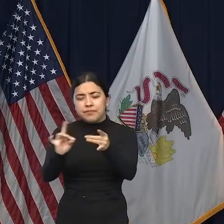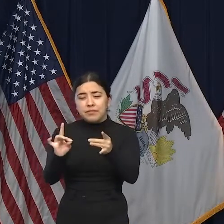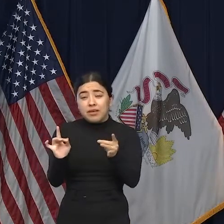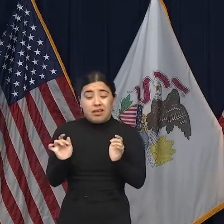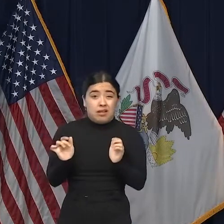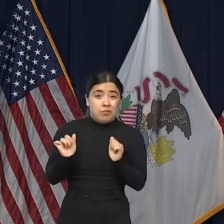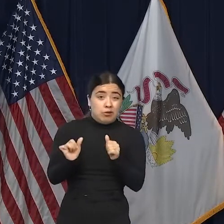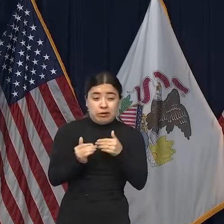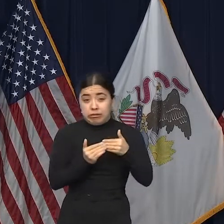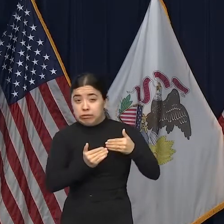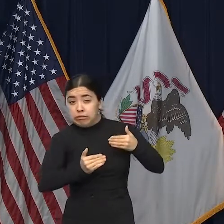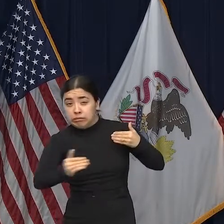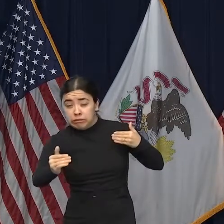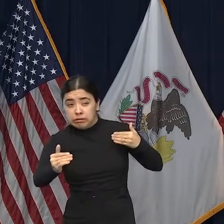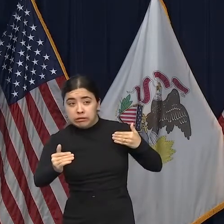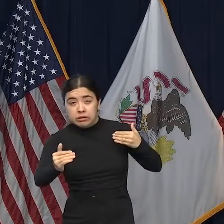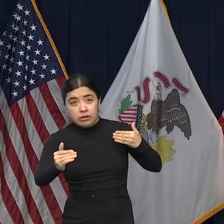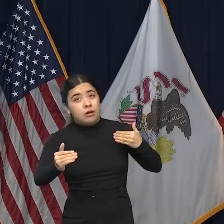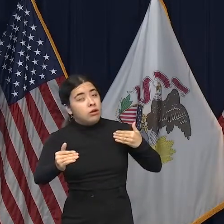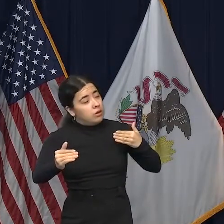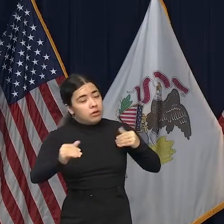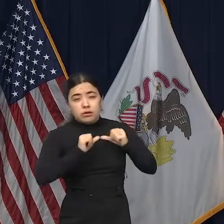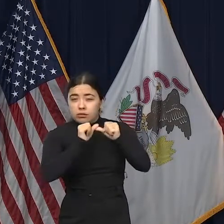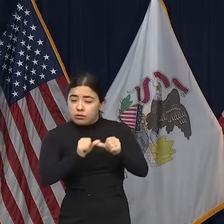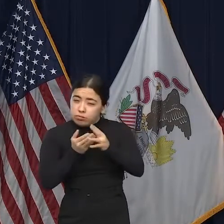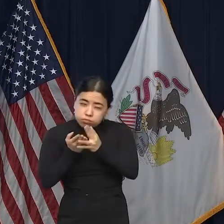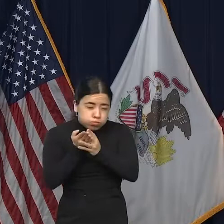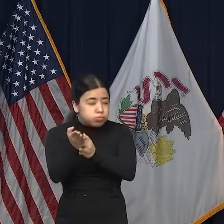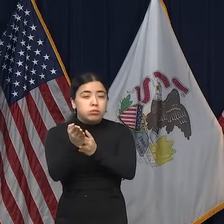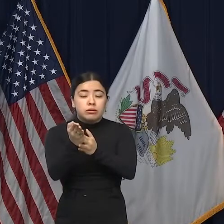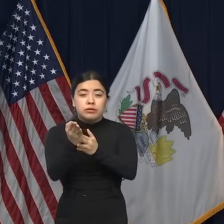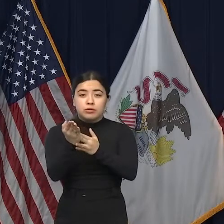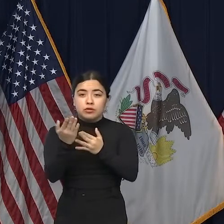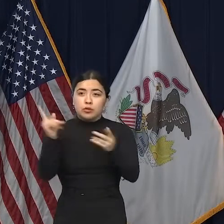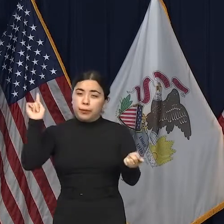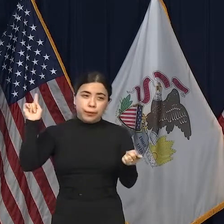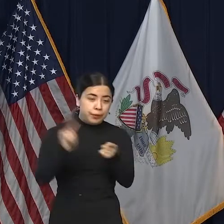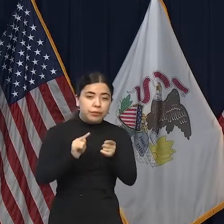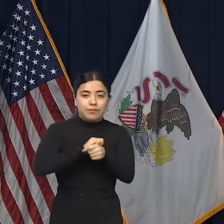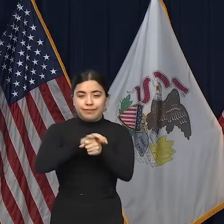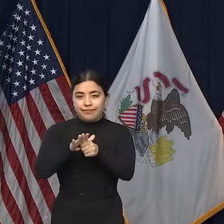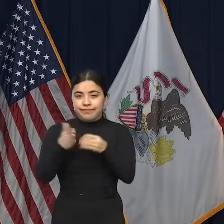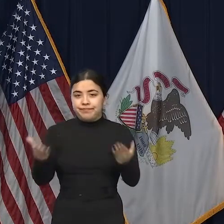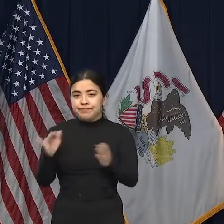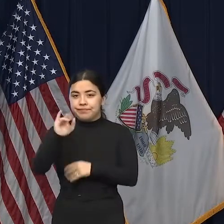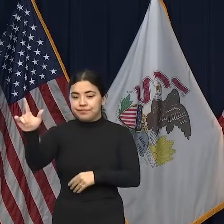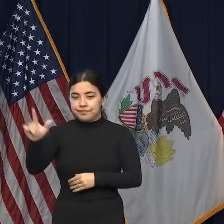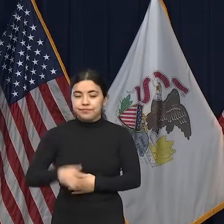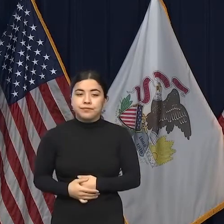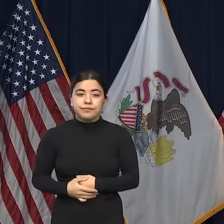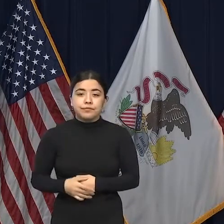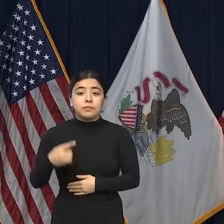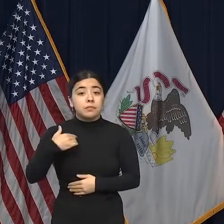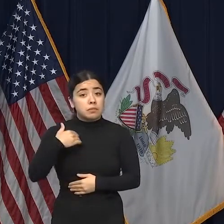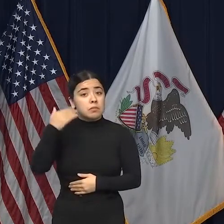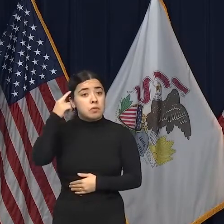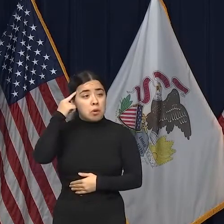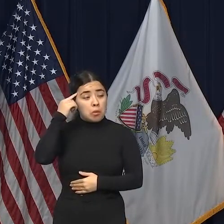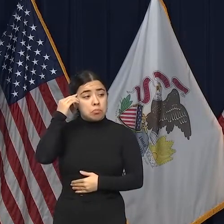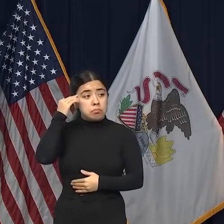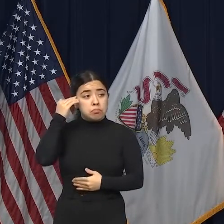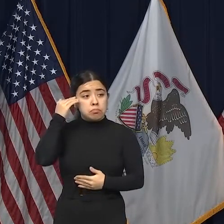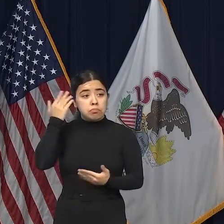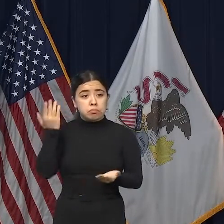long effort ahead to get the virus under control in this state. I know there's a lot of focus